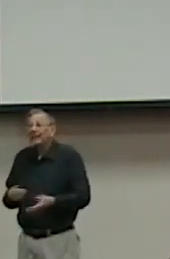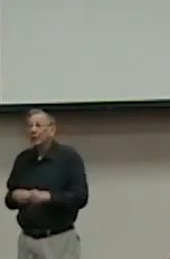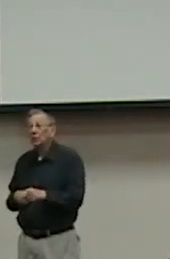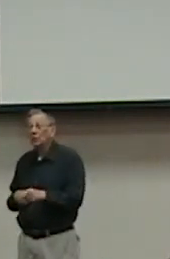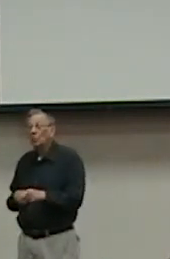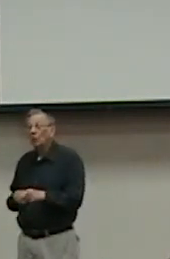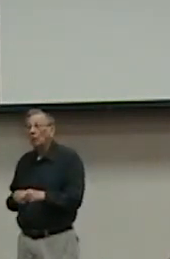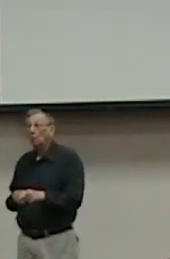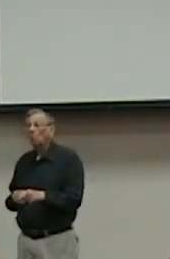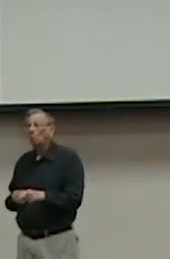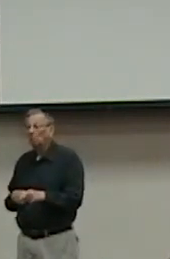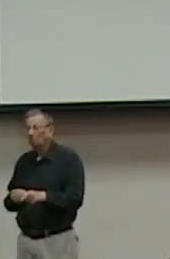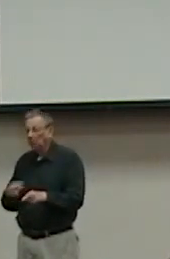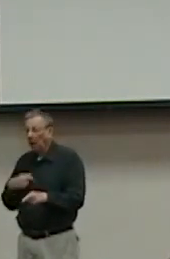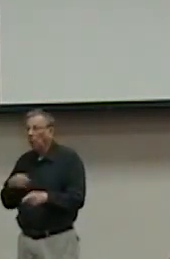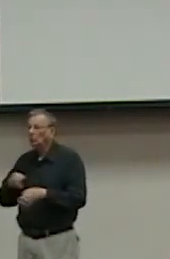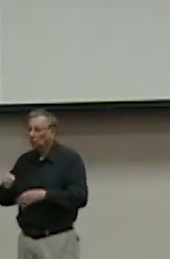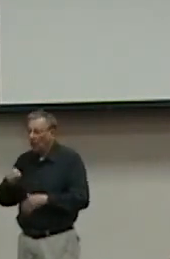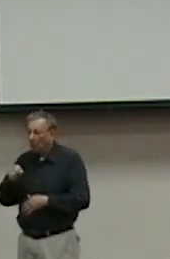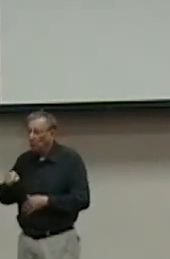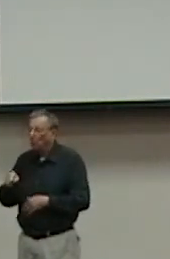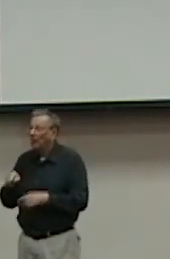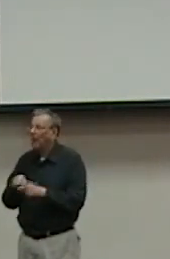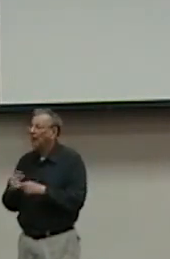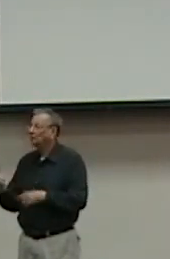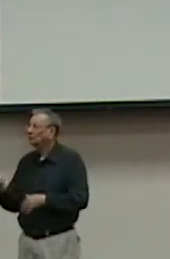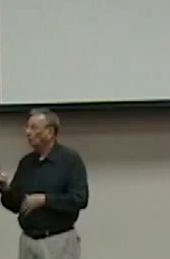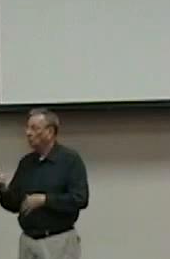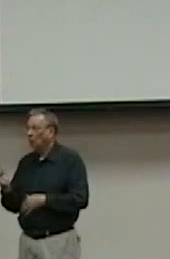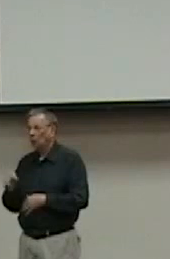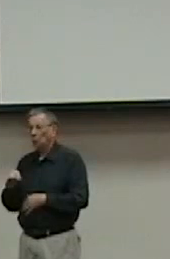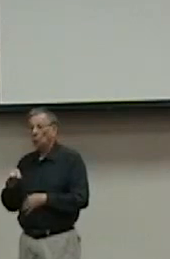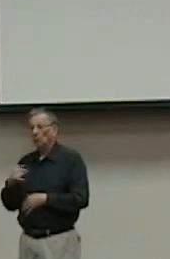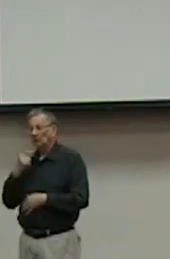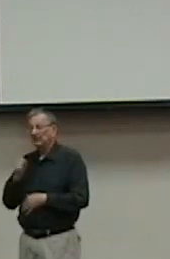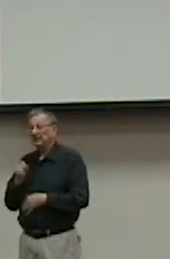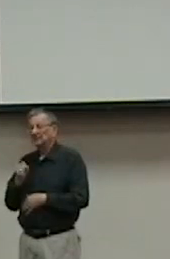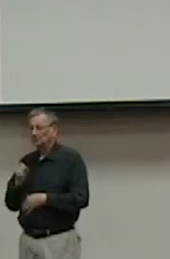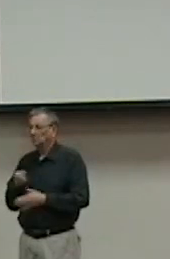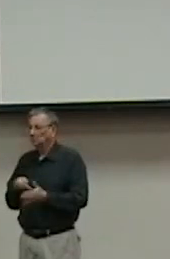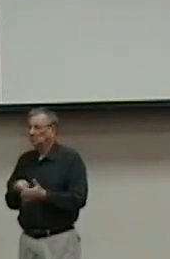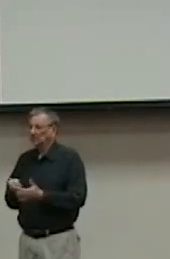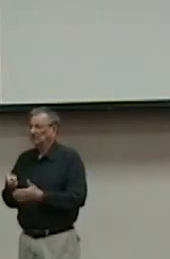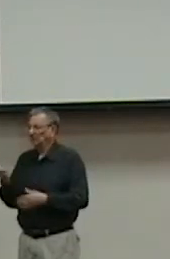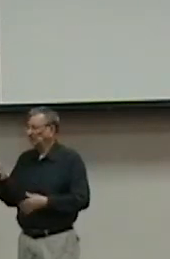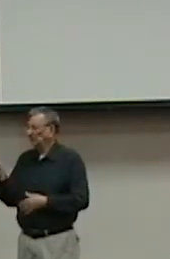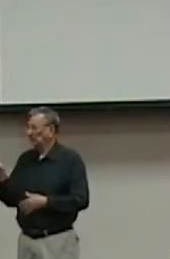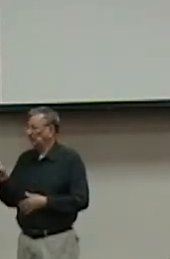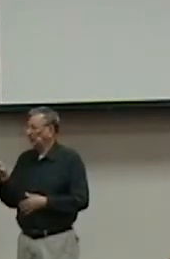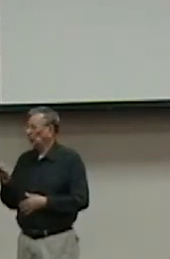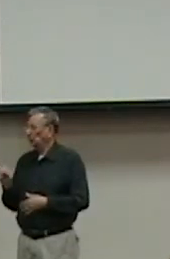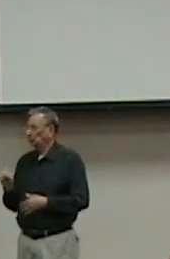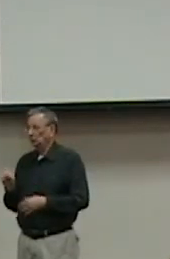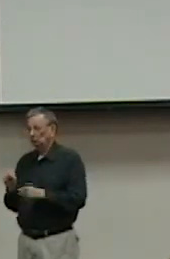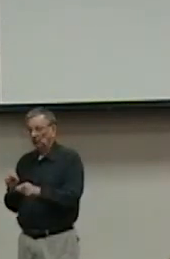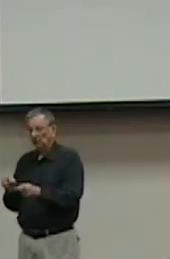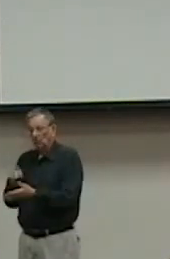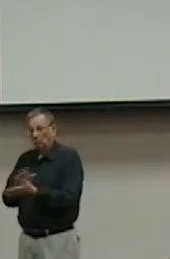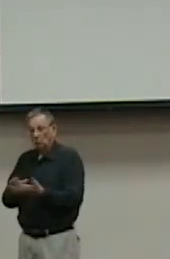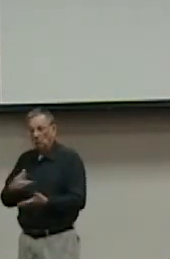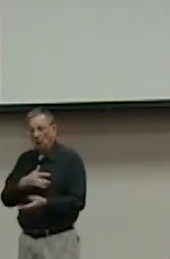way. I would describe you as someone who is genuine. I think someone who has a pure